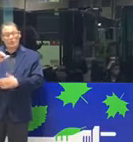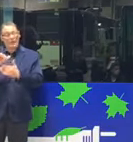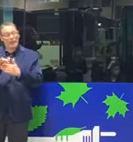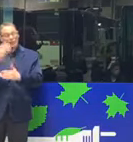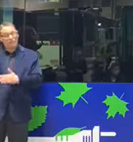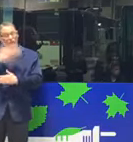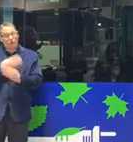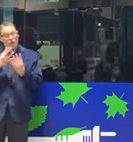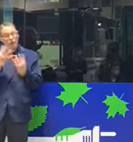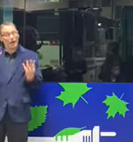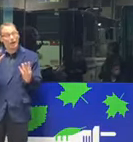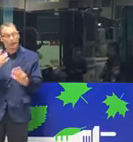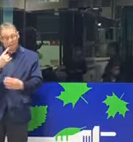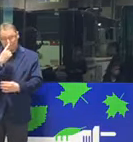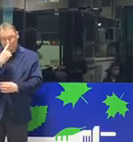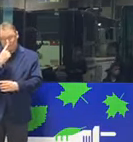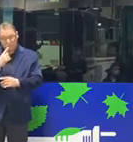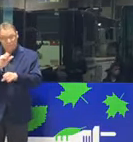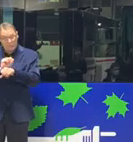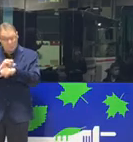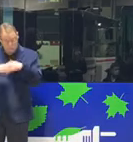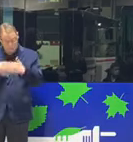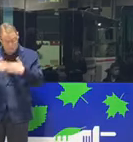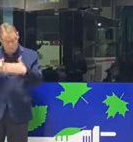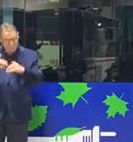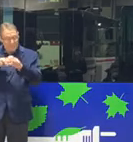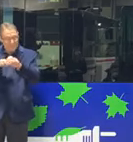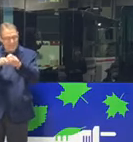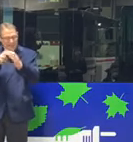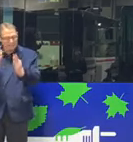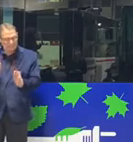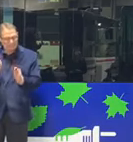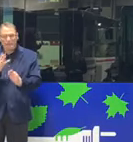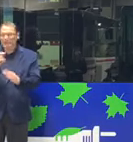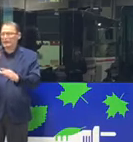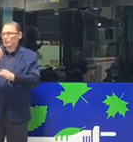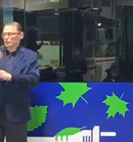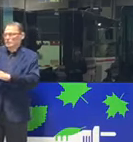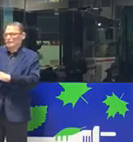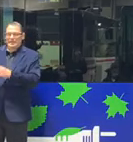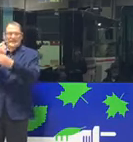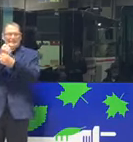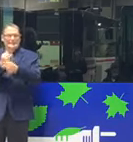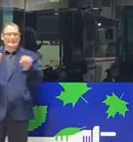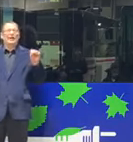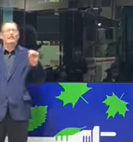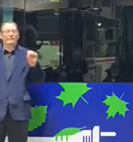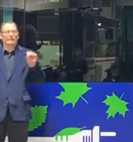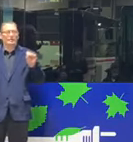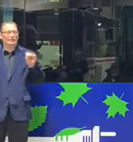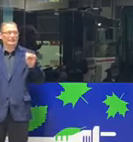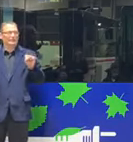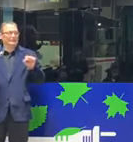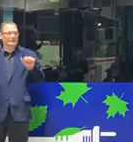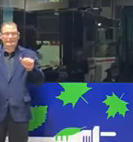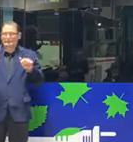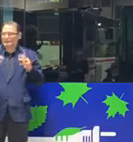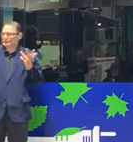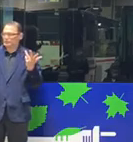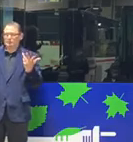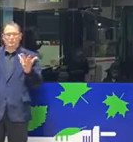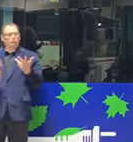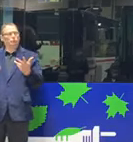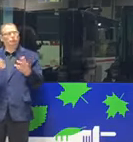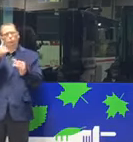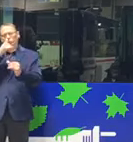line, working to keep our passengers and yourselves safe under these